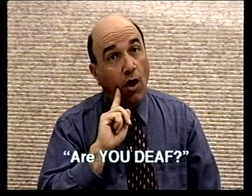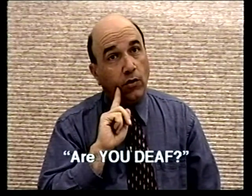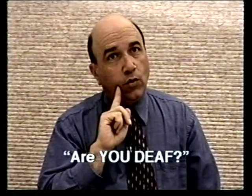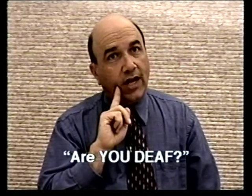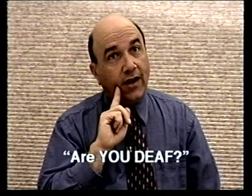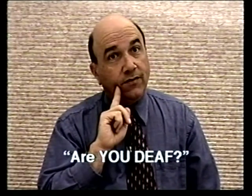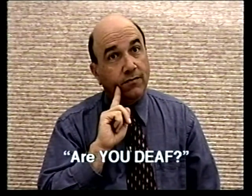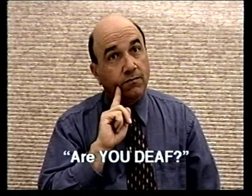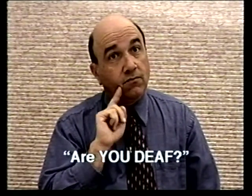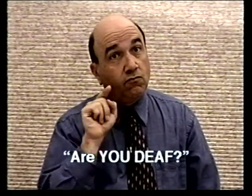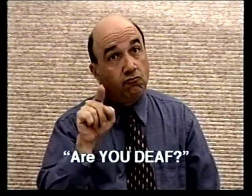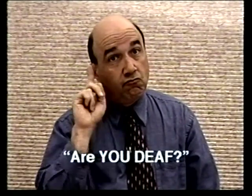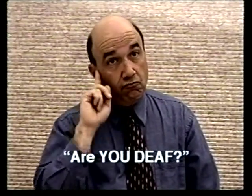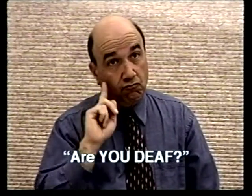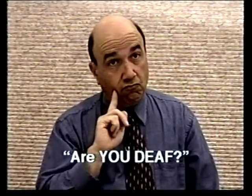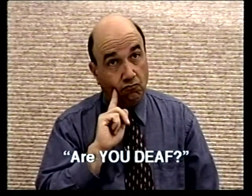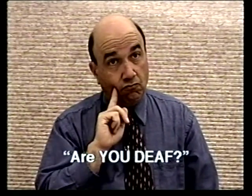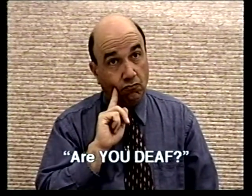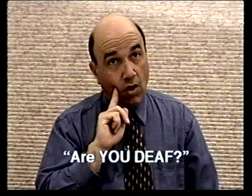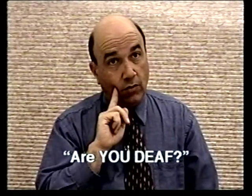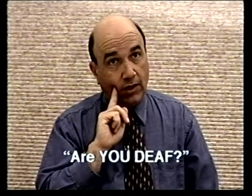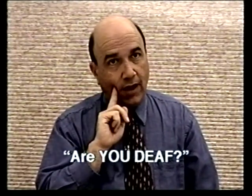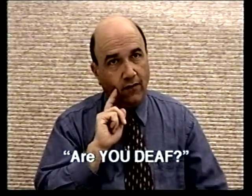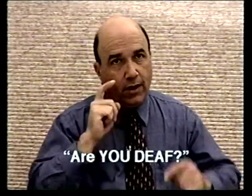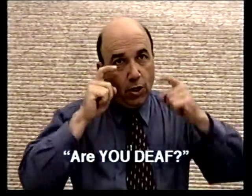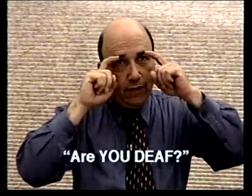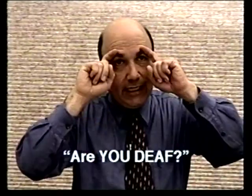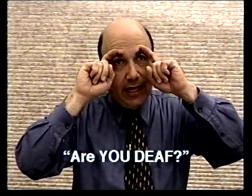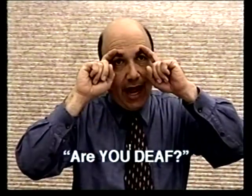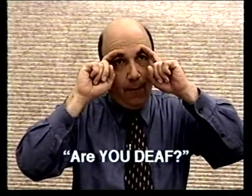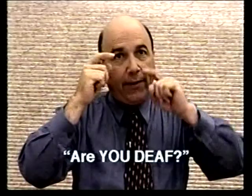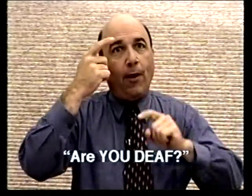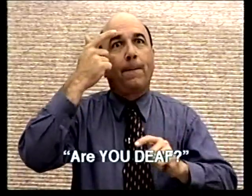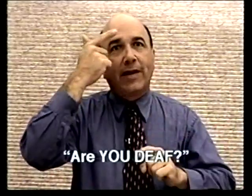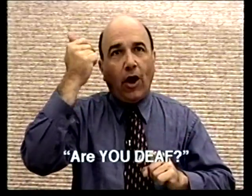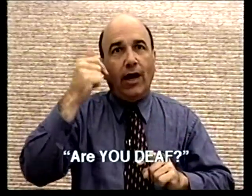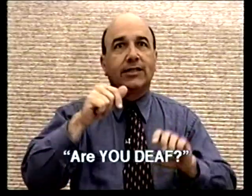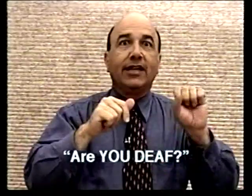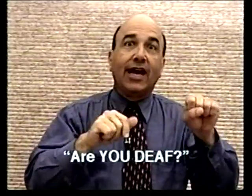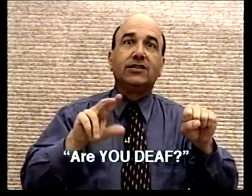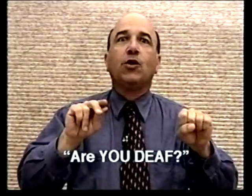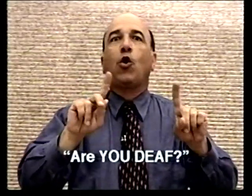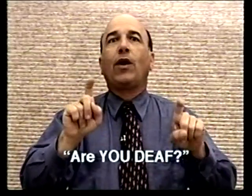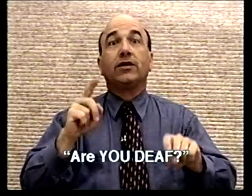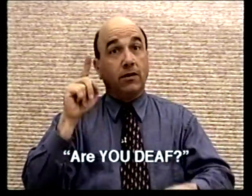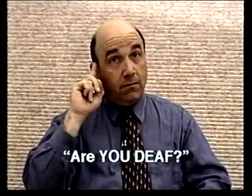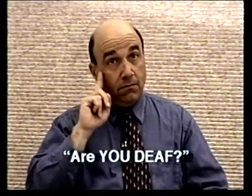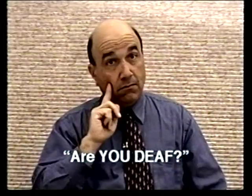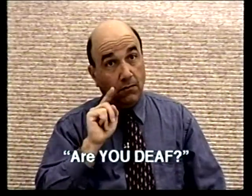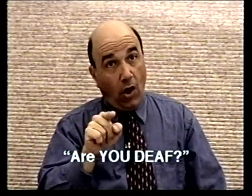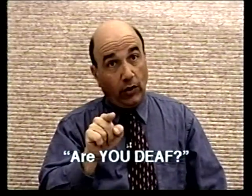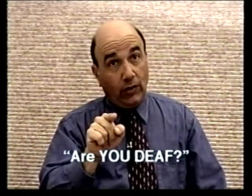Are you deaf? Are you deaf? You raise your eyebrow because yes, no question. Are you